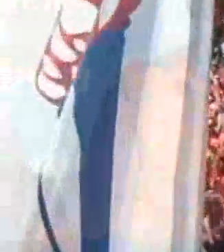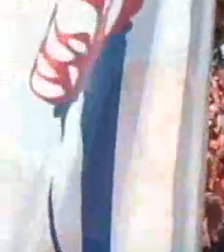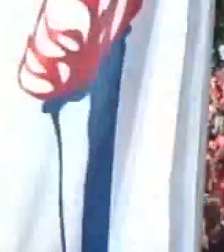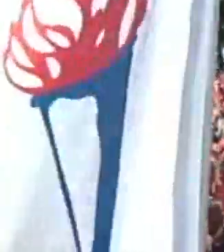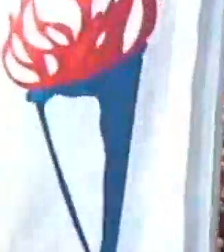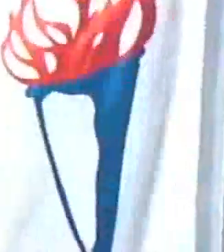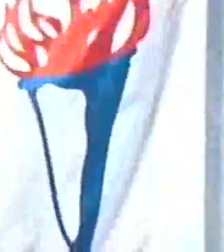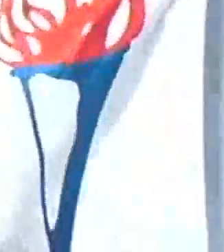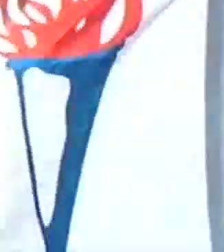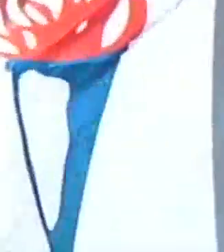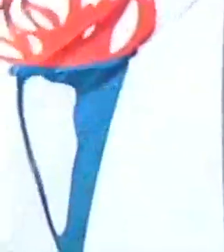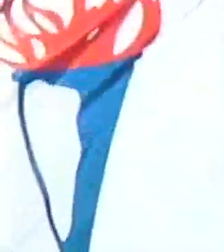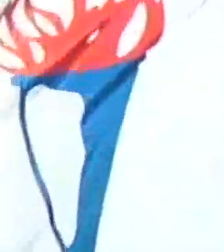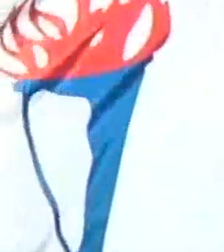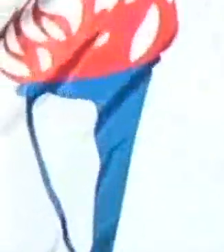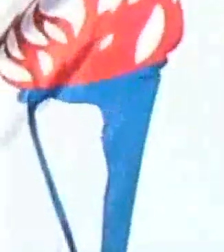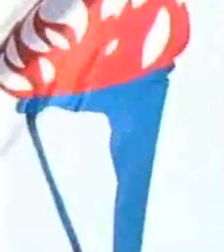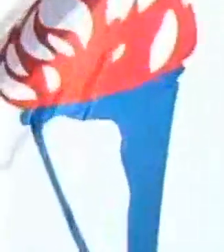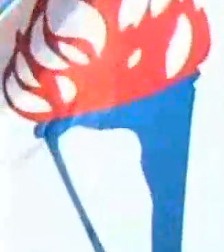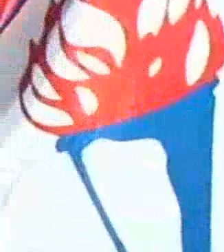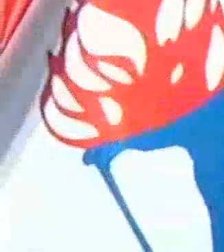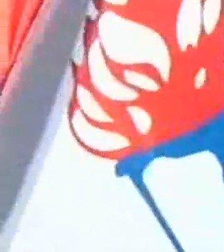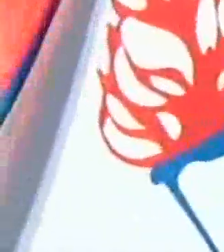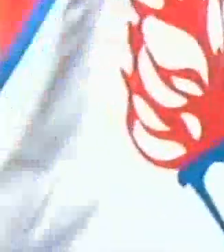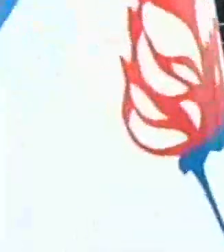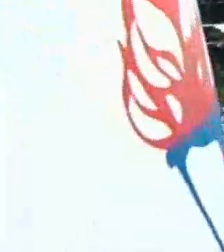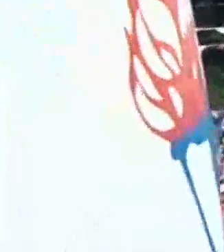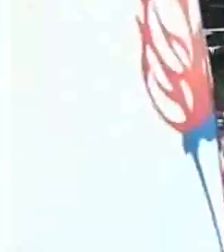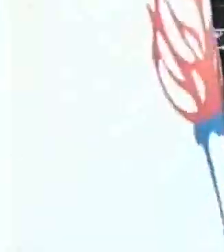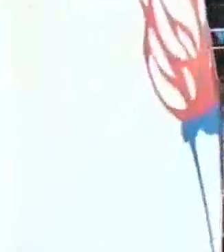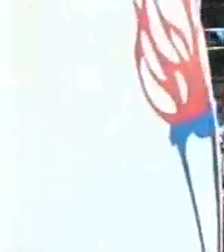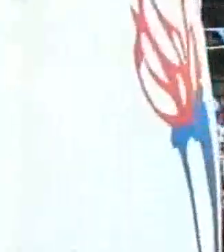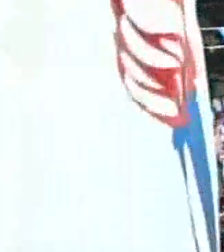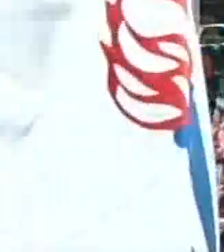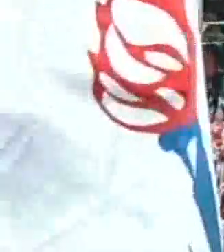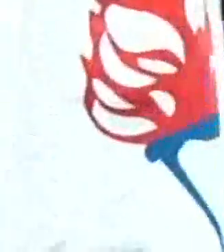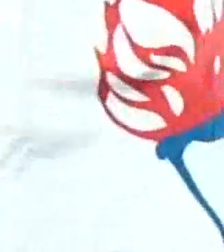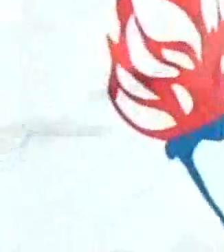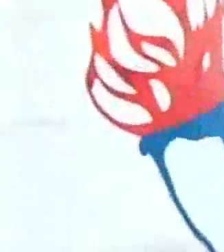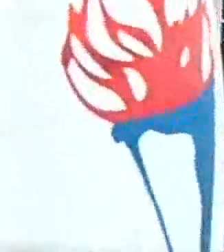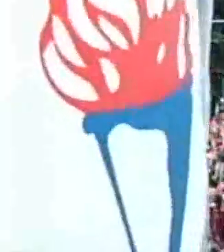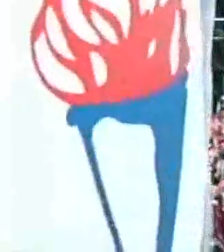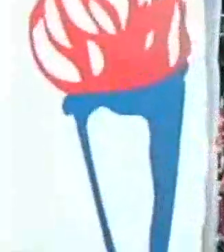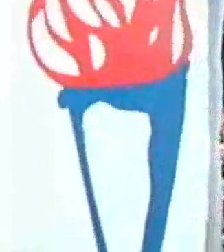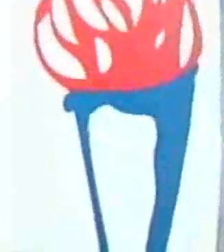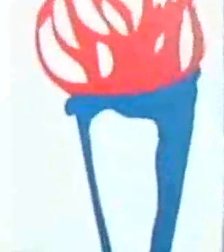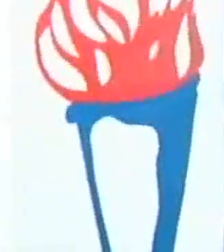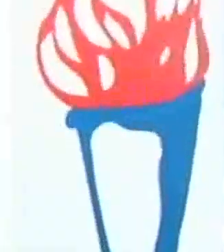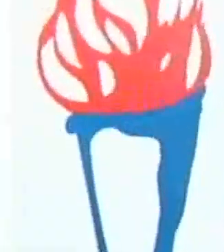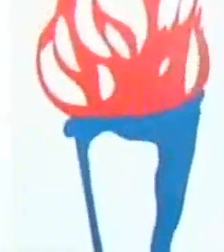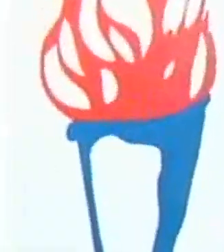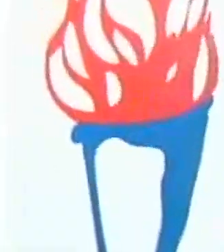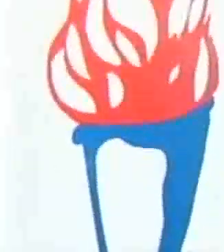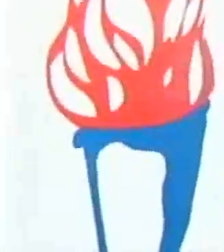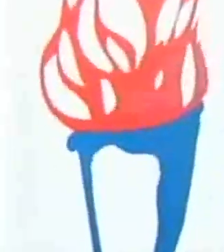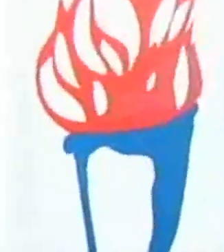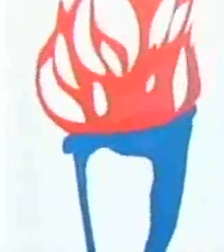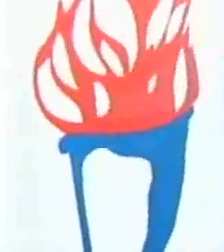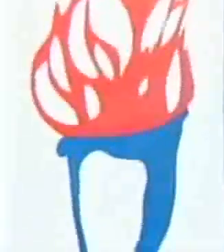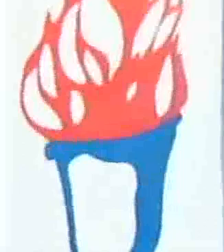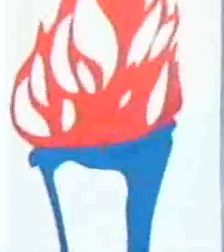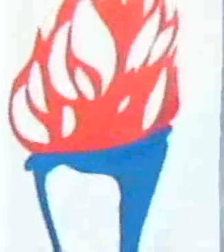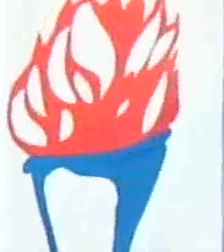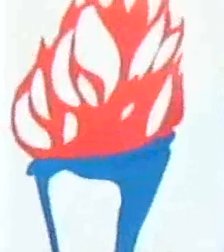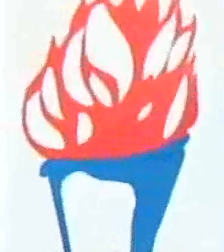program. Don't mind all those other people posters, you know. They have yet to elect to the House of